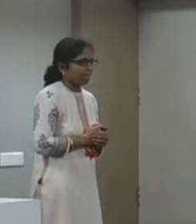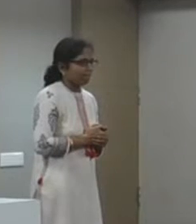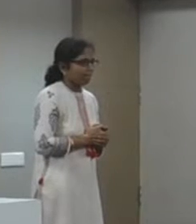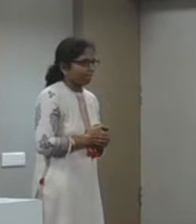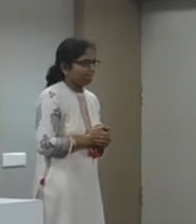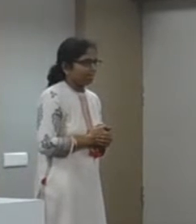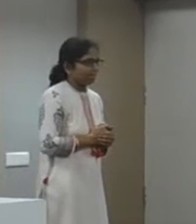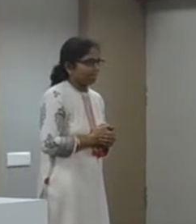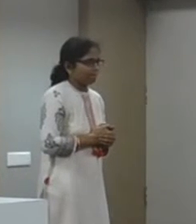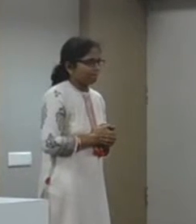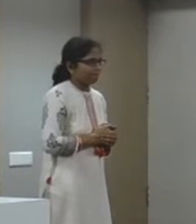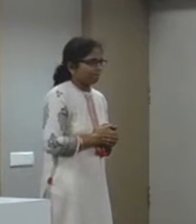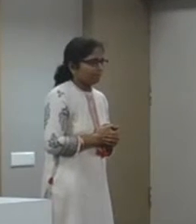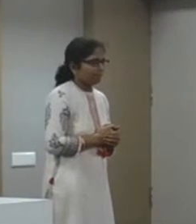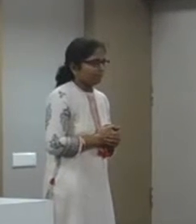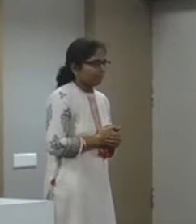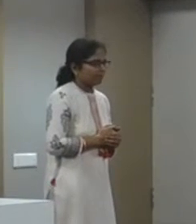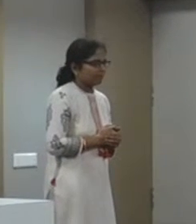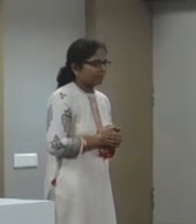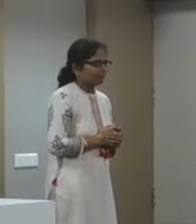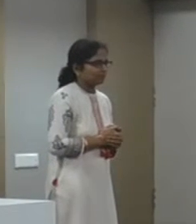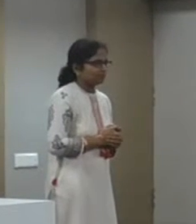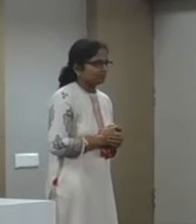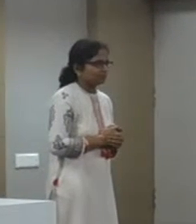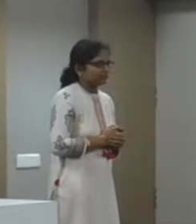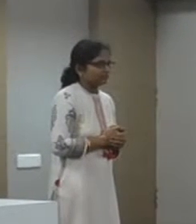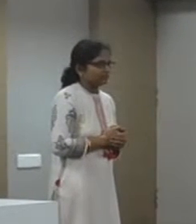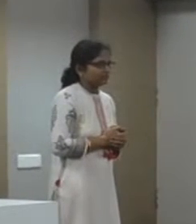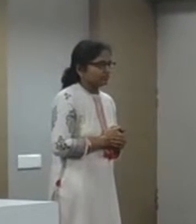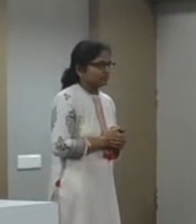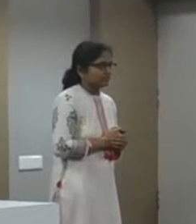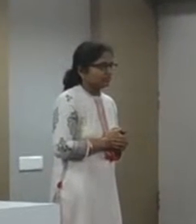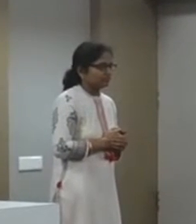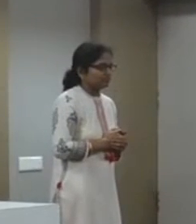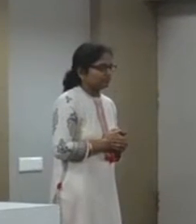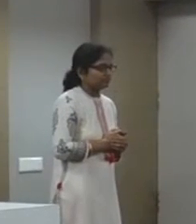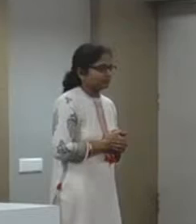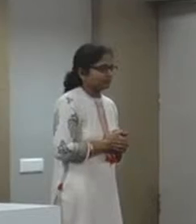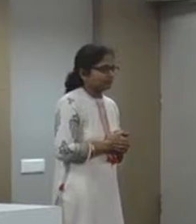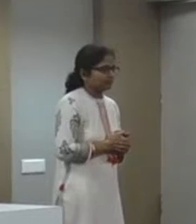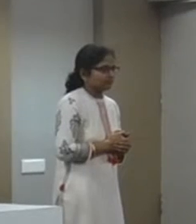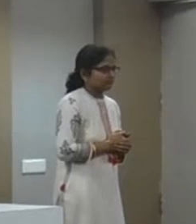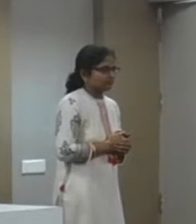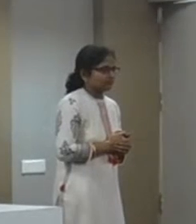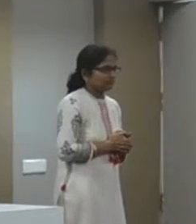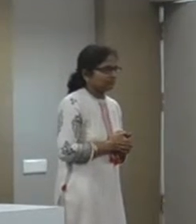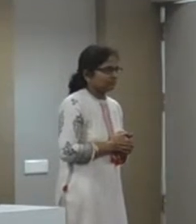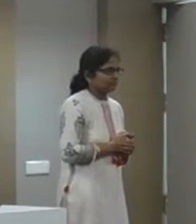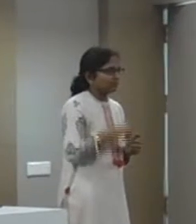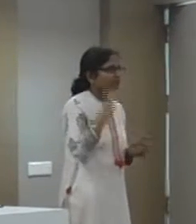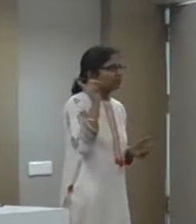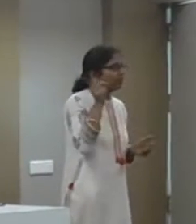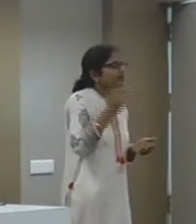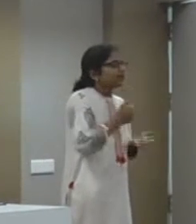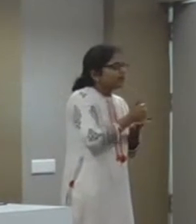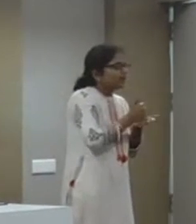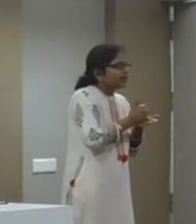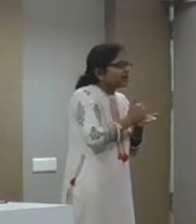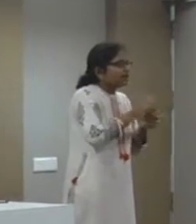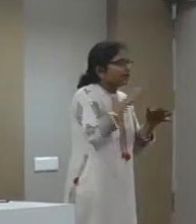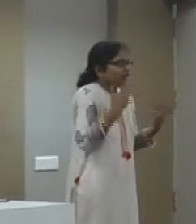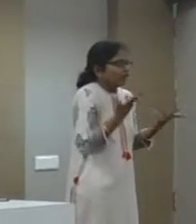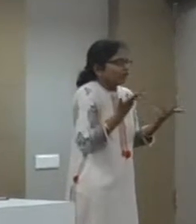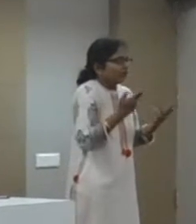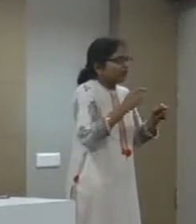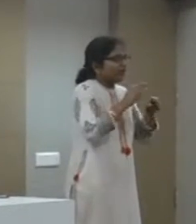we will try to educate you in such a manner that you don't need